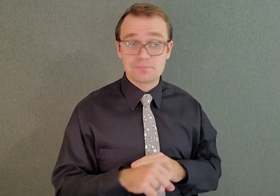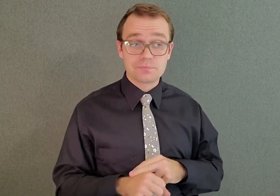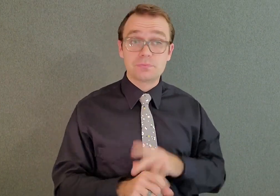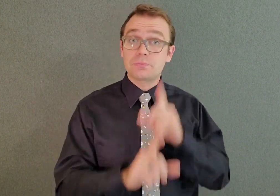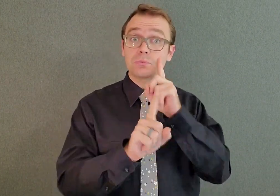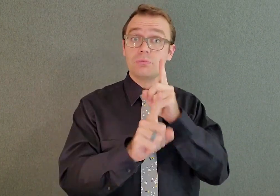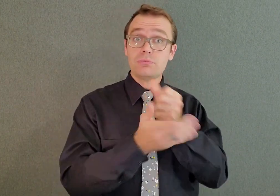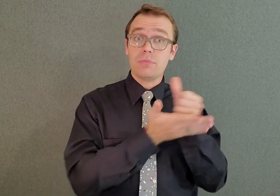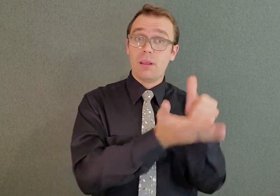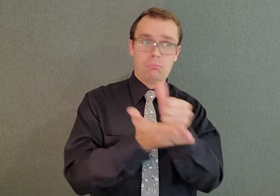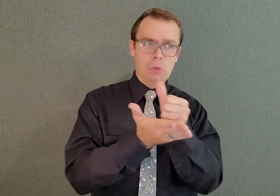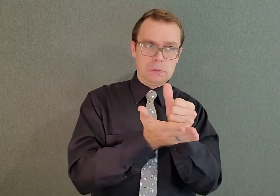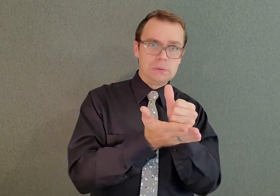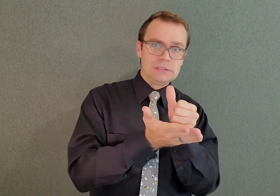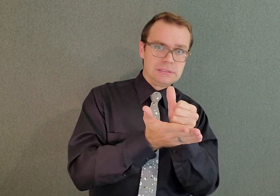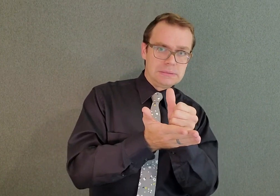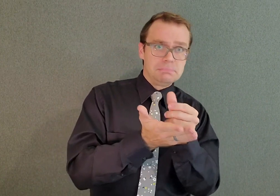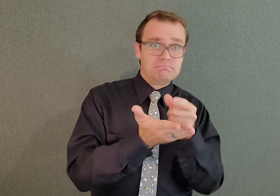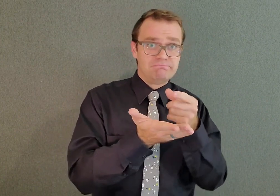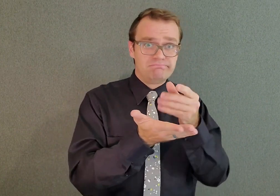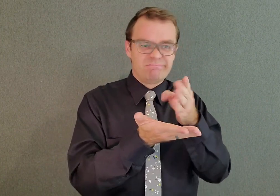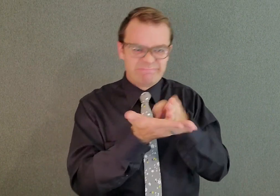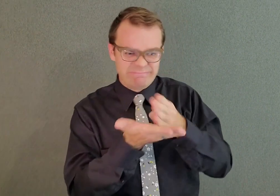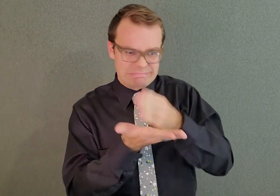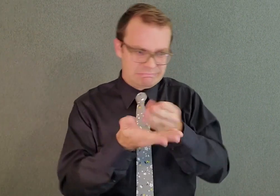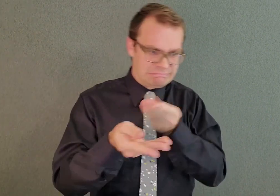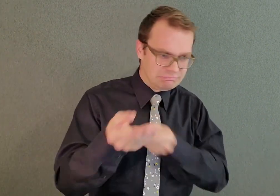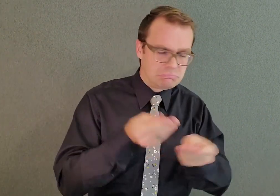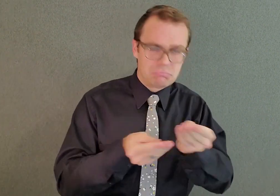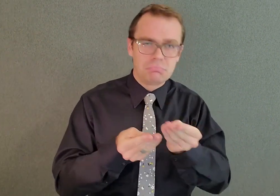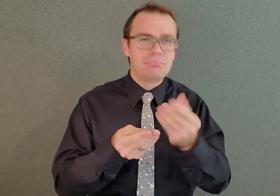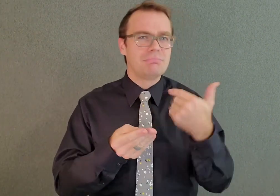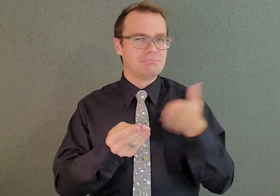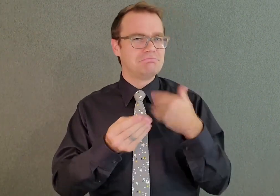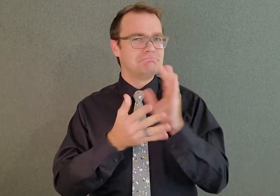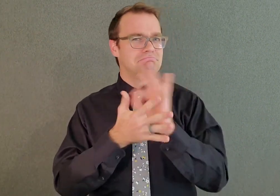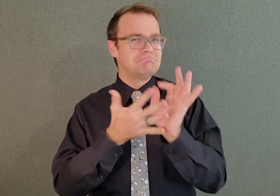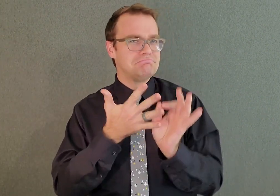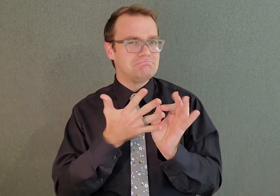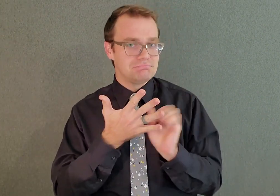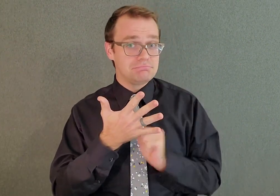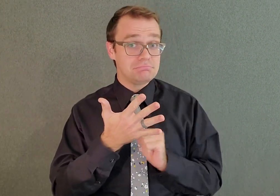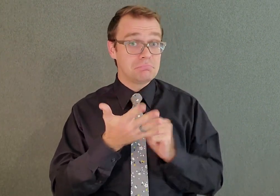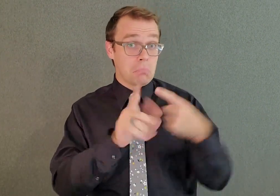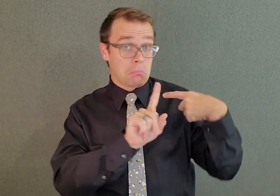To help families afford care, we have several payment arrangements to assist you, whether it be